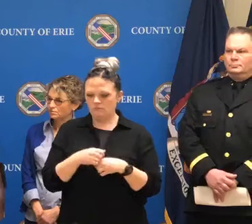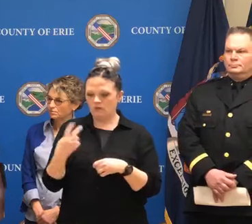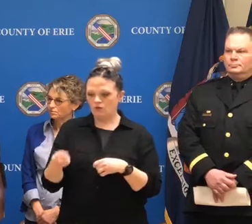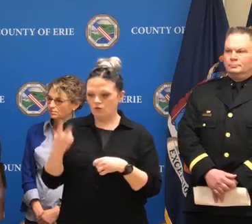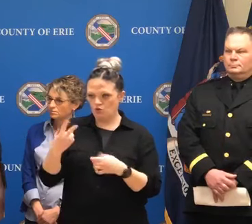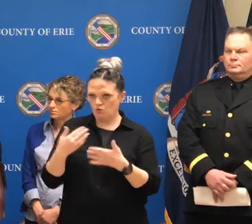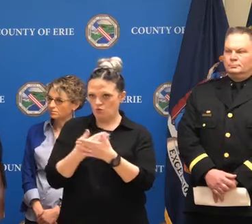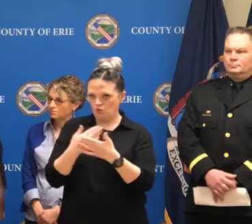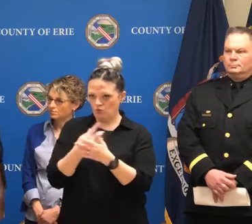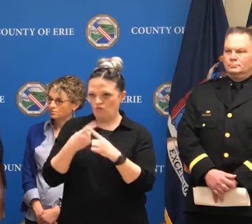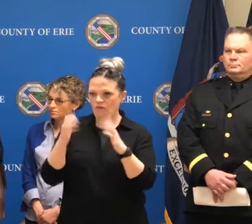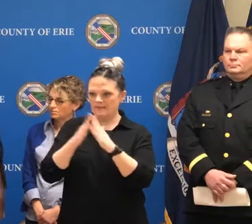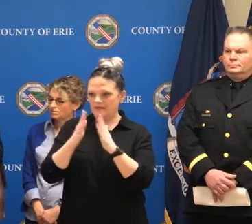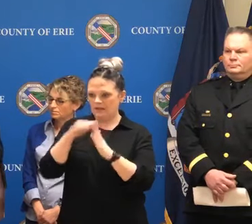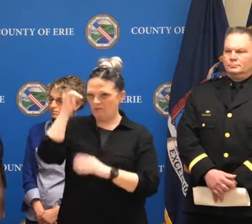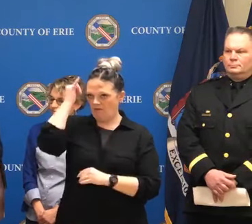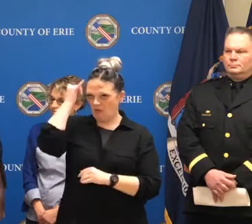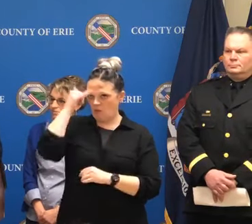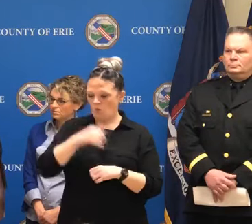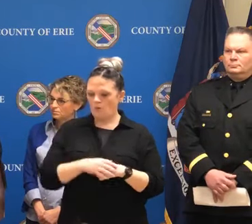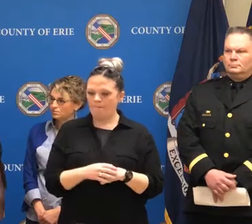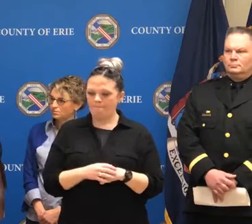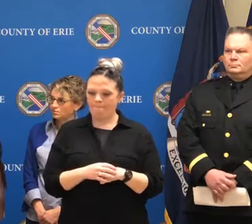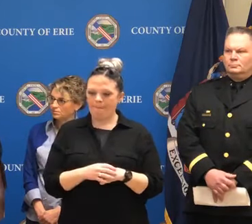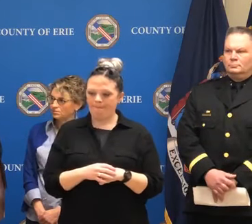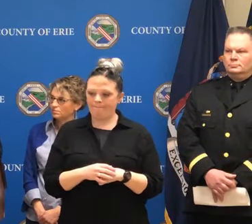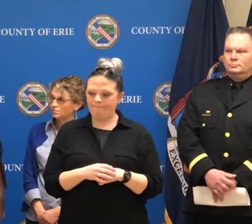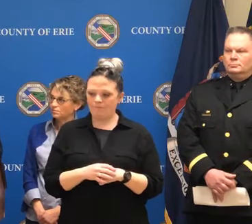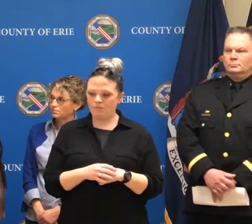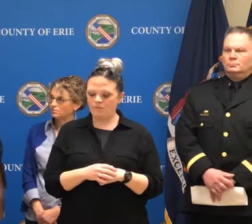new cases from the city of Buffalo,